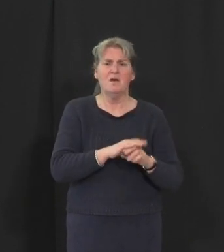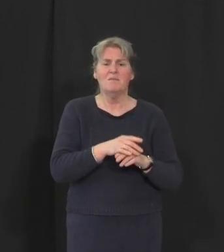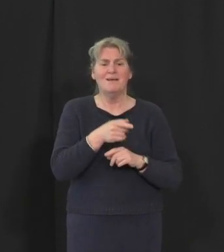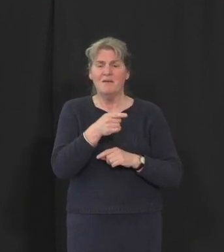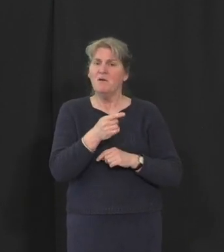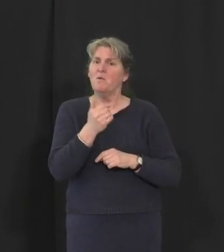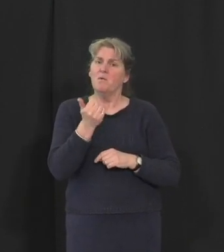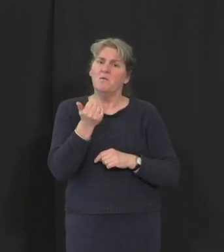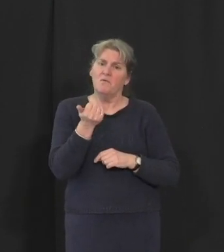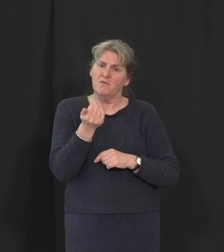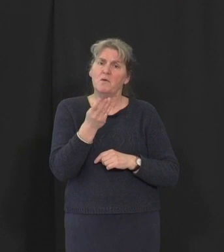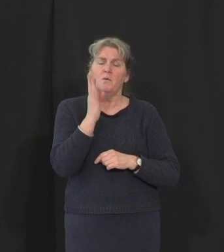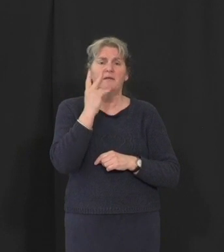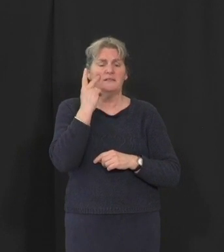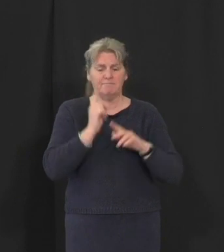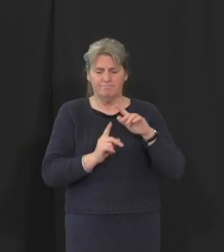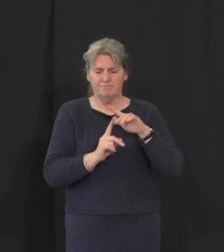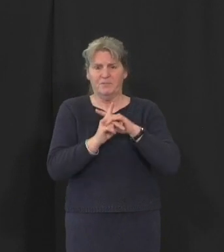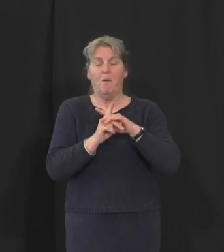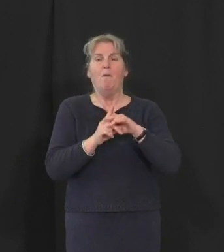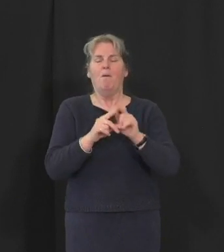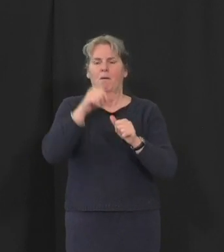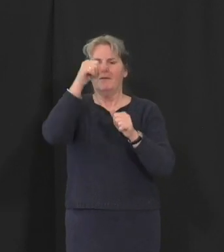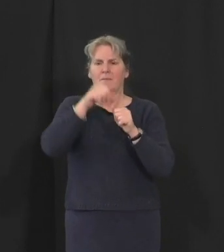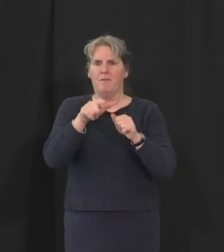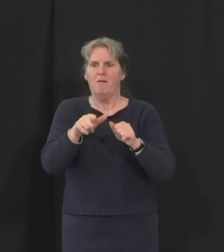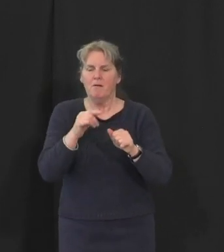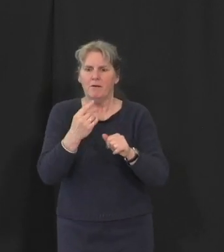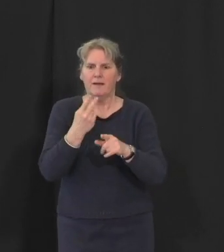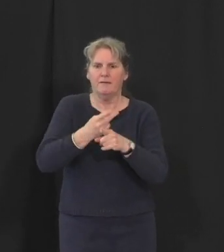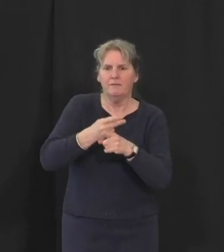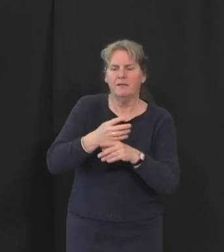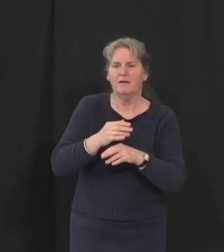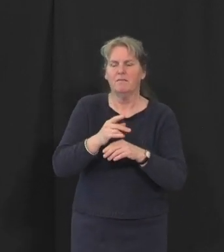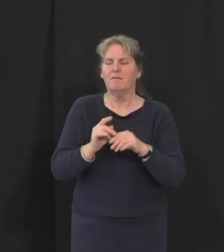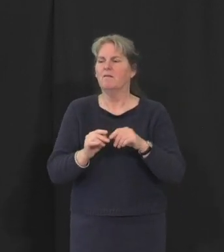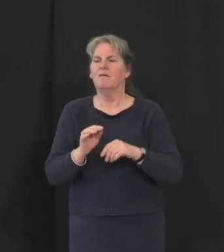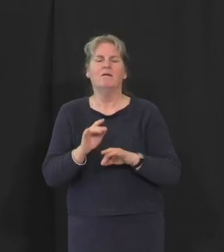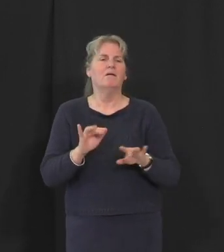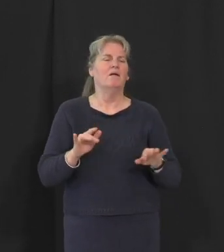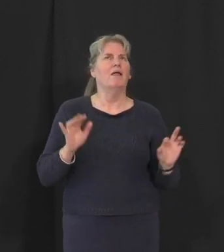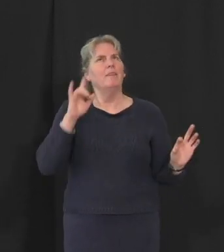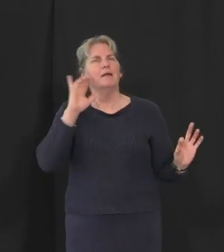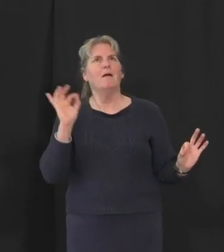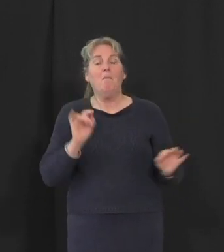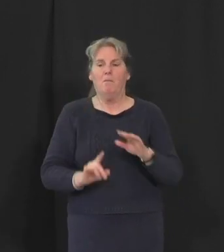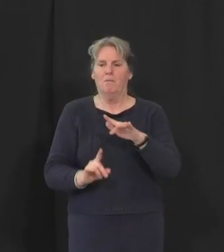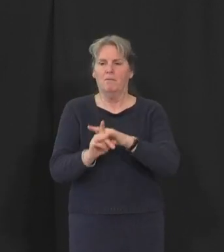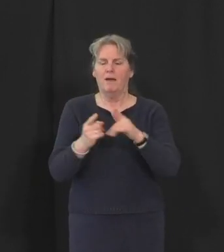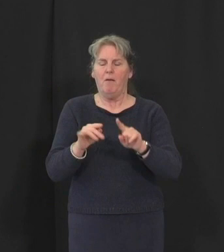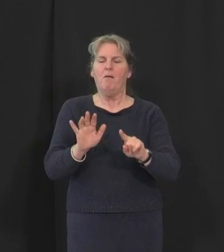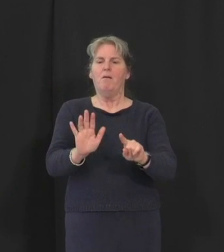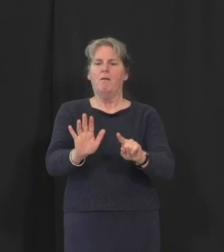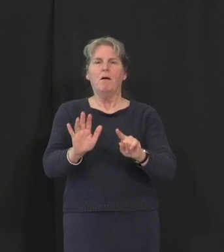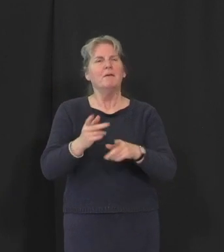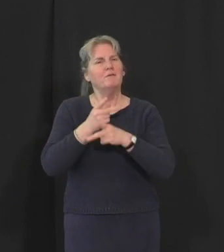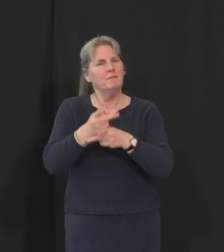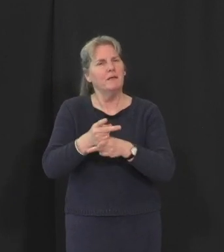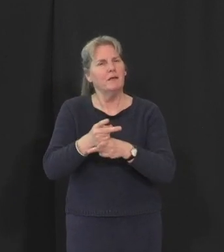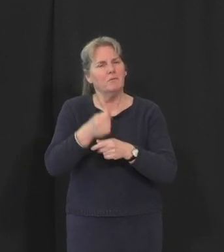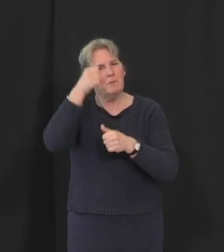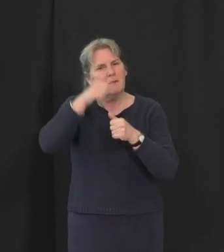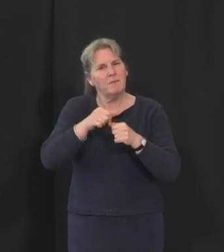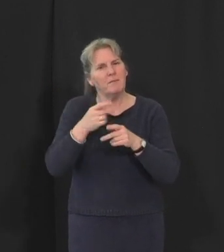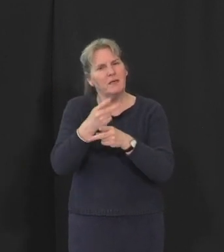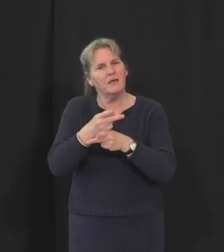to see be reminders of the presence of COVID. I can't emphasize how dramatic the effect